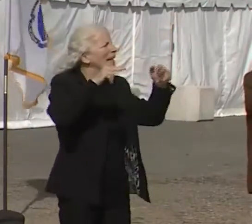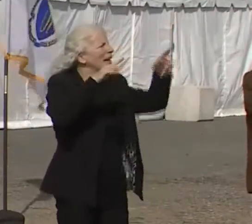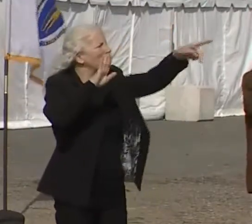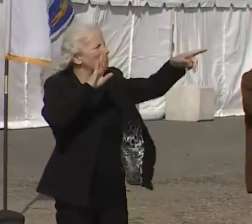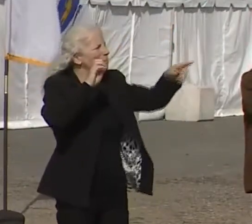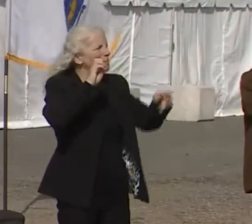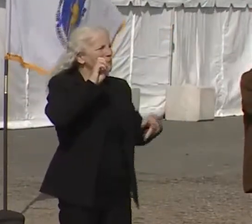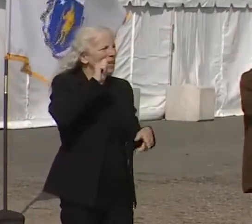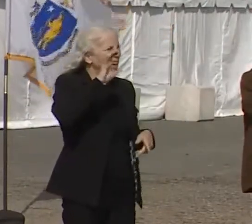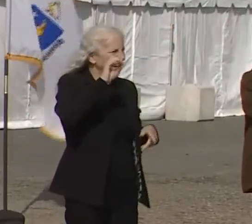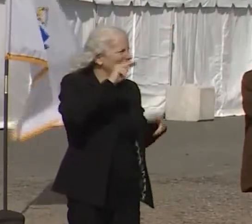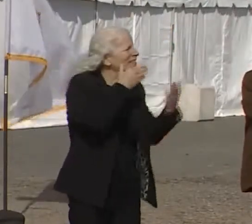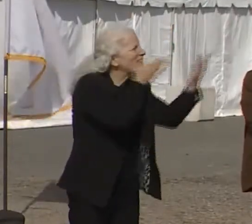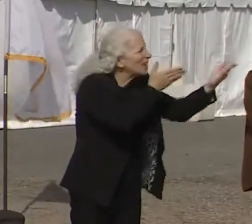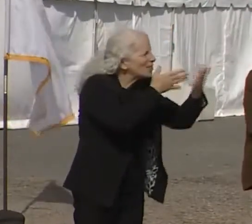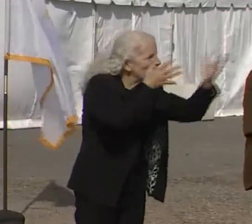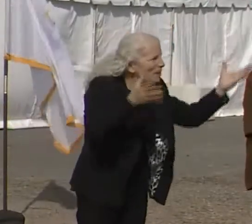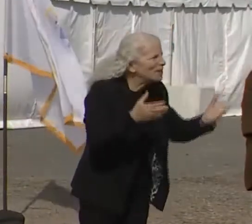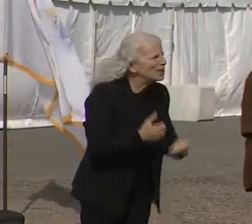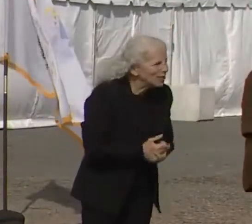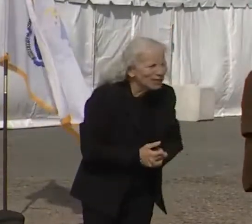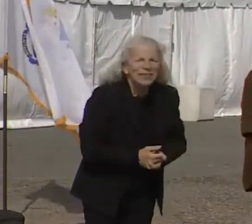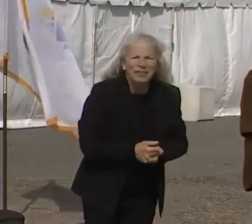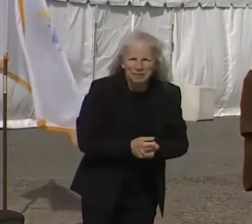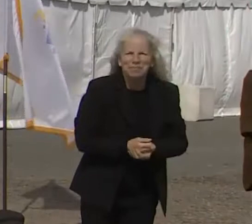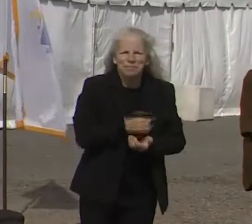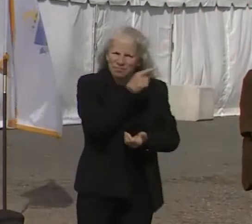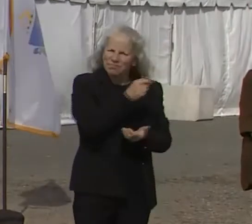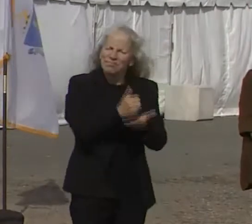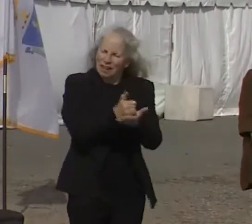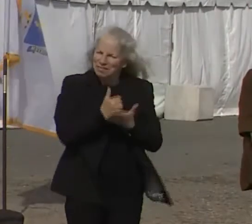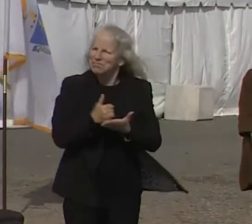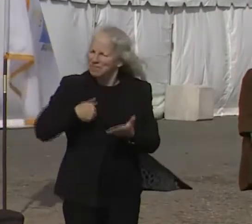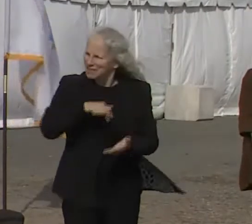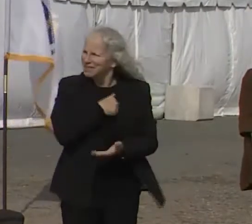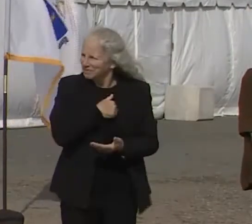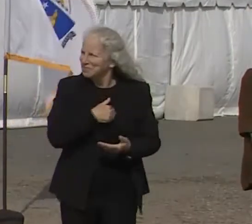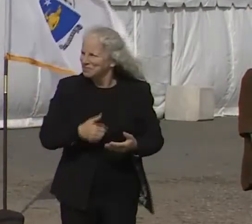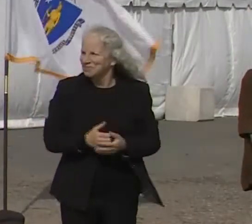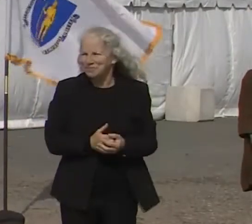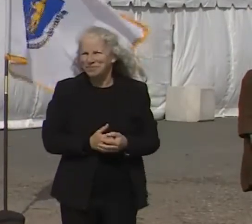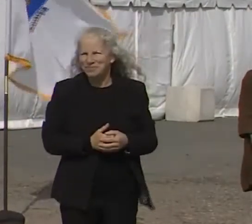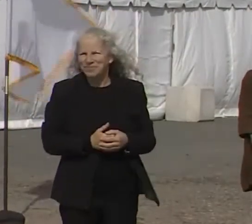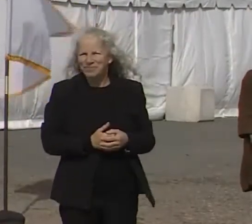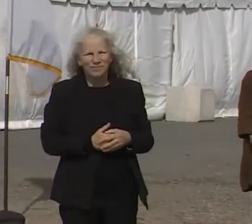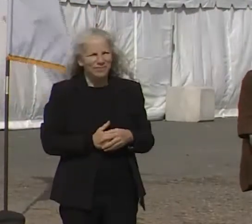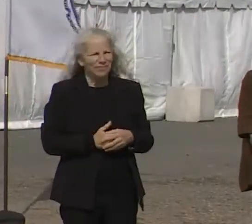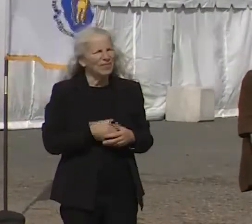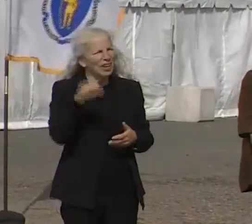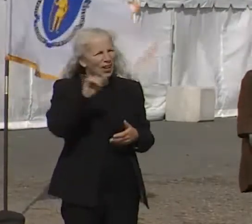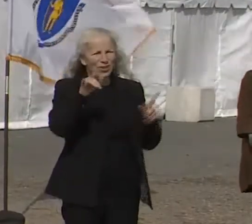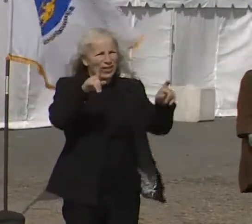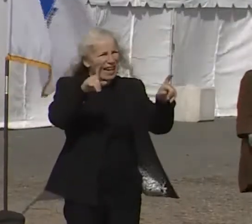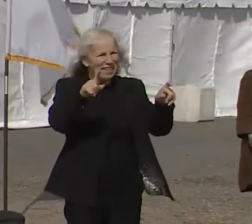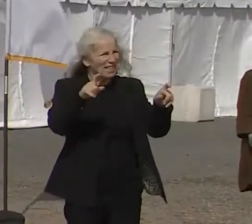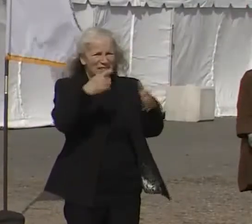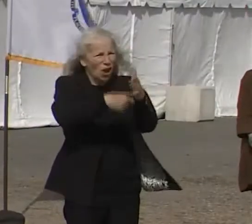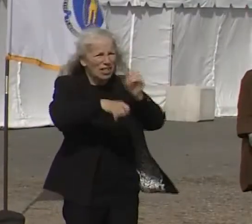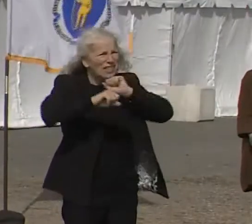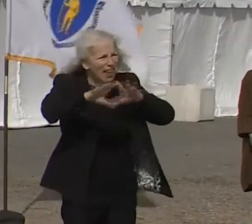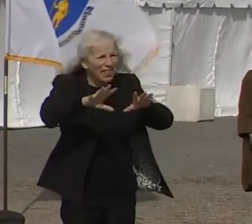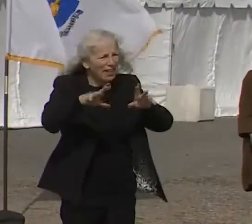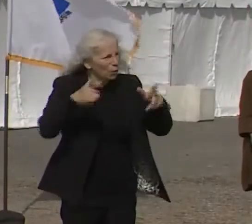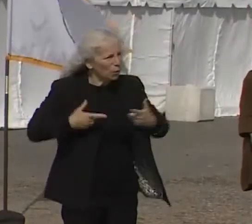are? Thank you very much for your willingness to help us with this. And as I said before, the tests are free to all